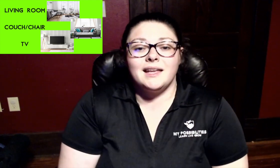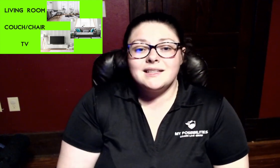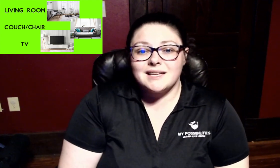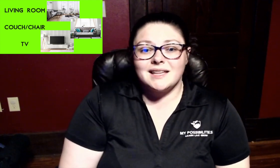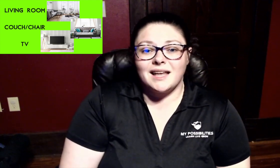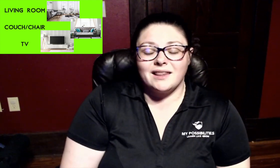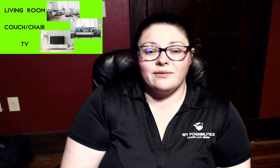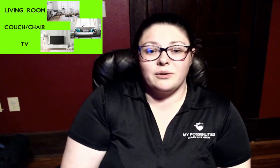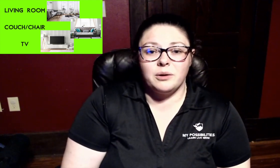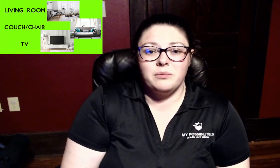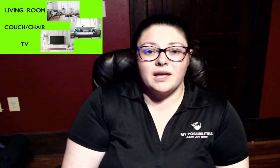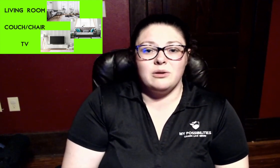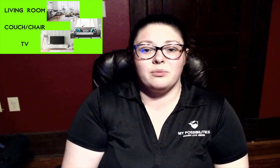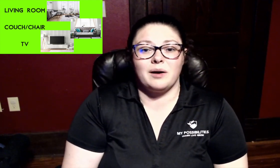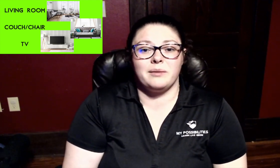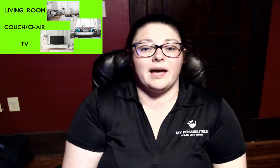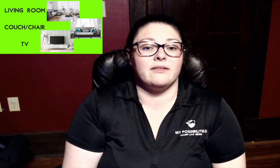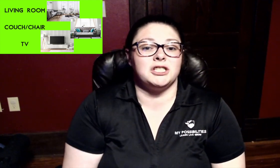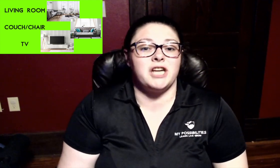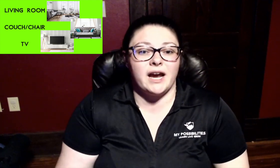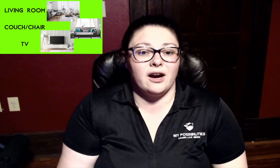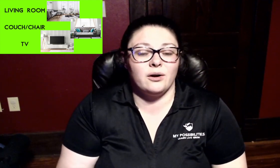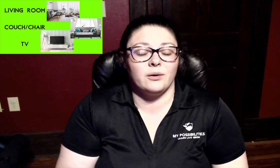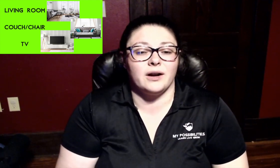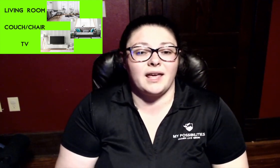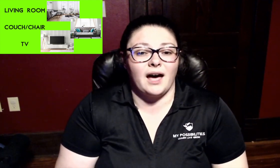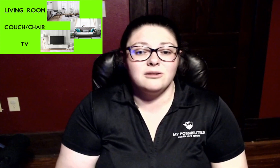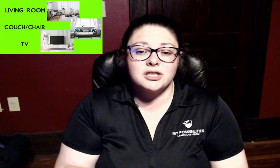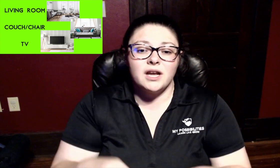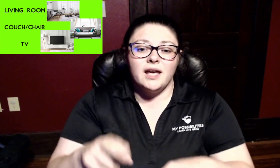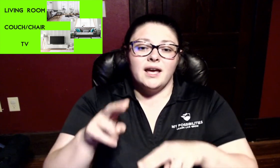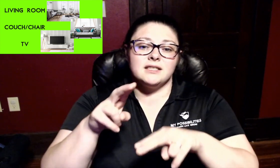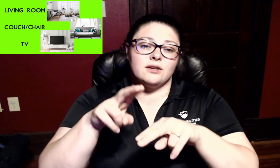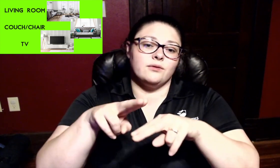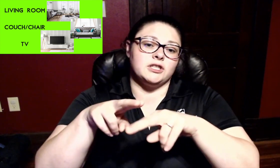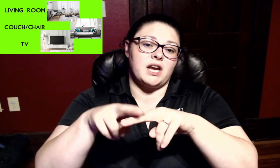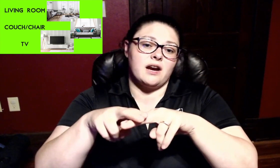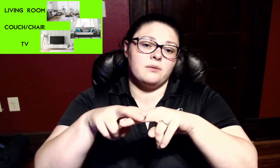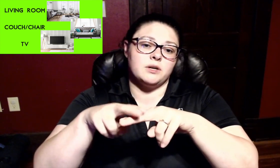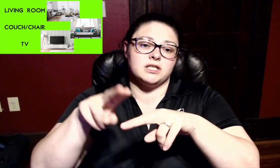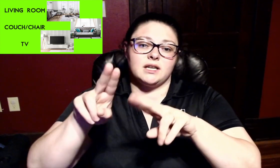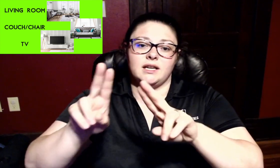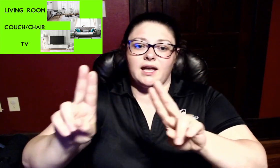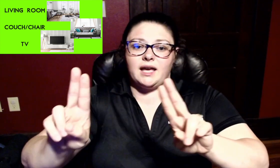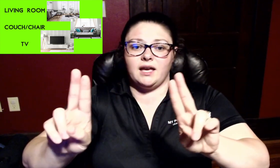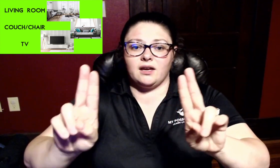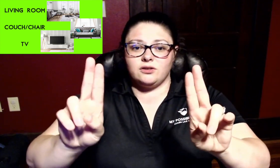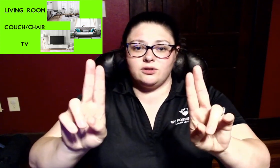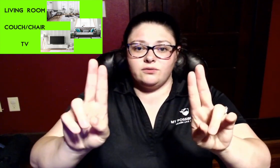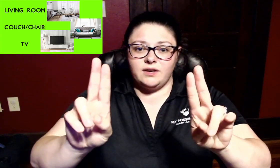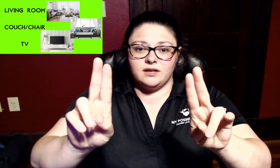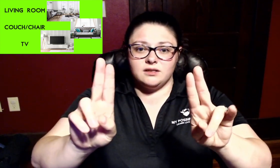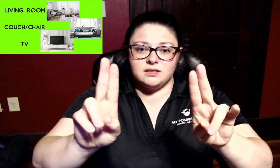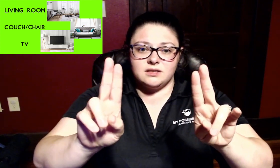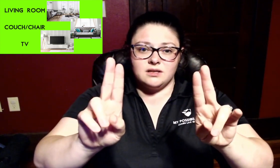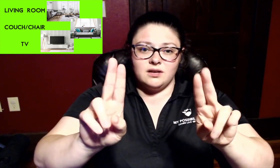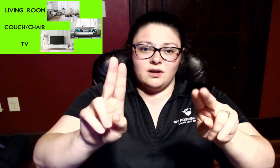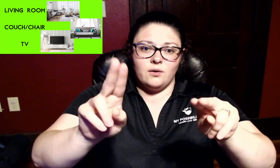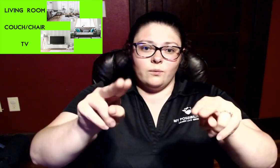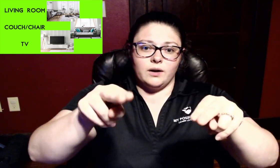Inside that living room that you probably have a chair or a couch. And so for chair, we're just going to take 2 fingers. We're going to